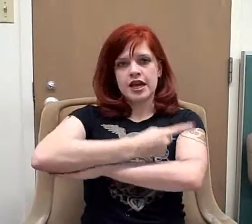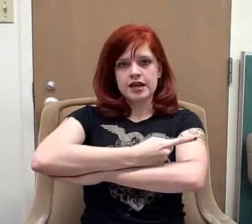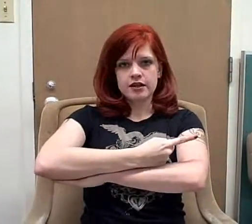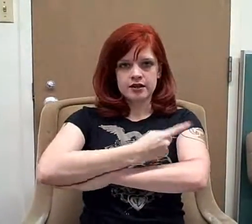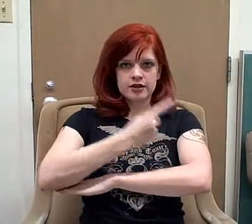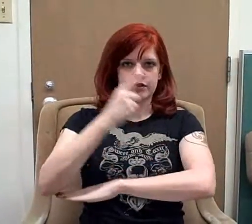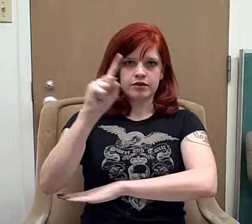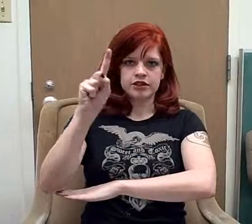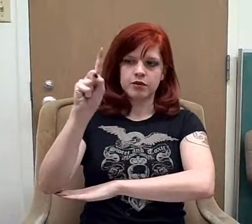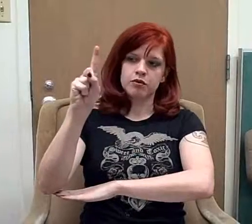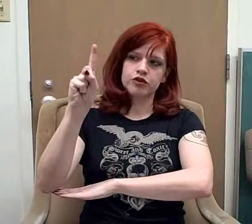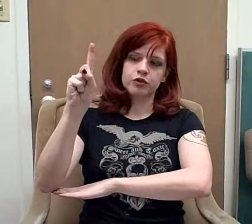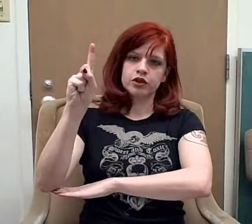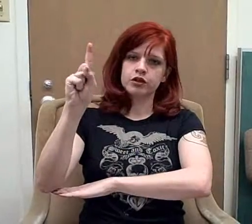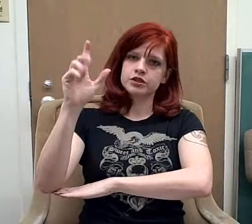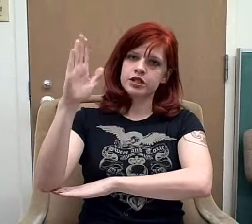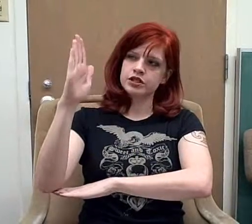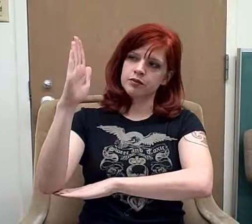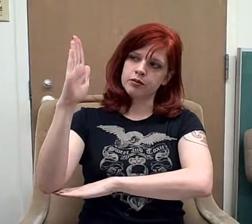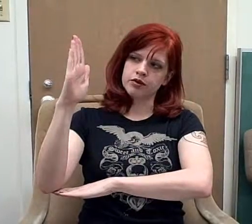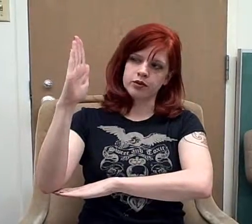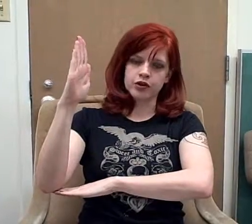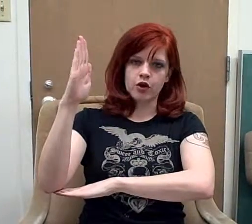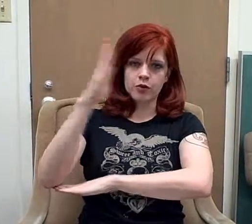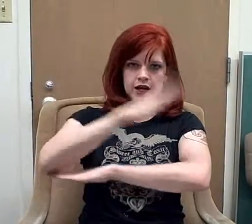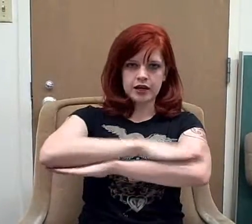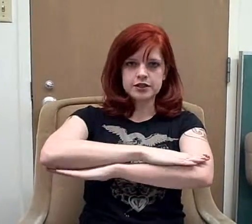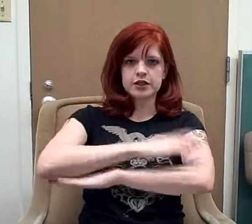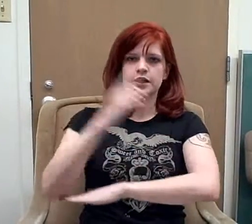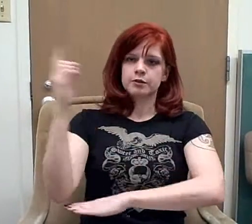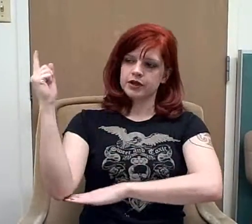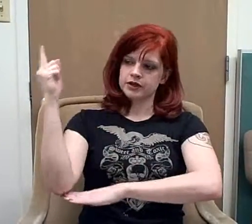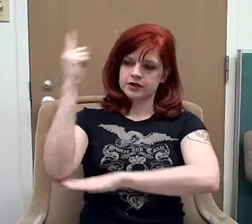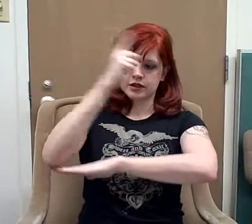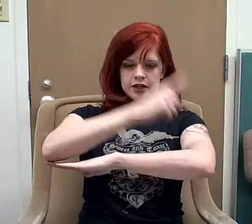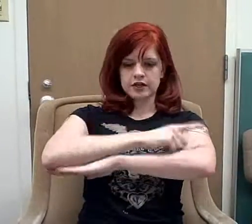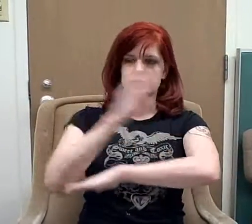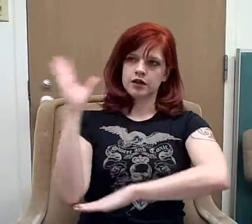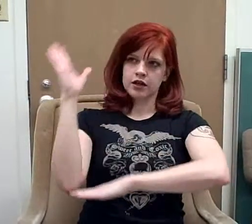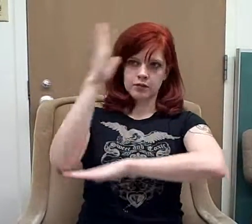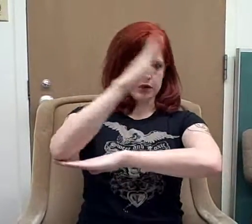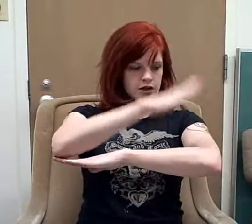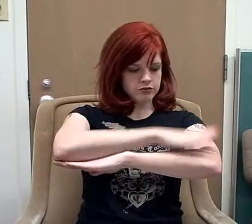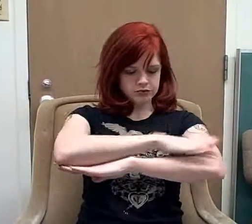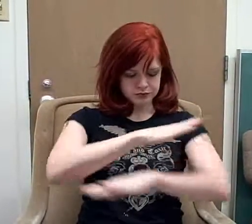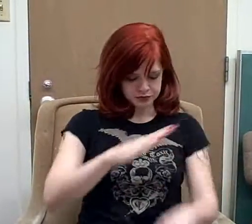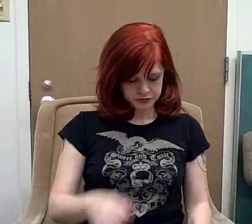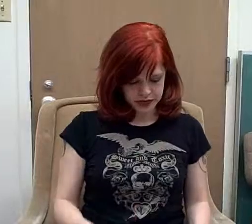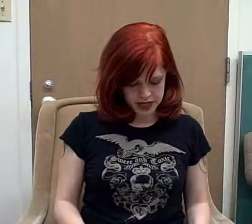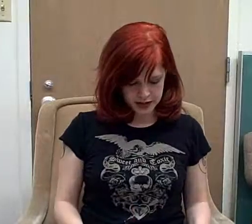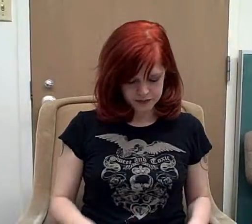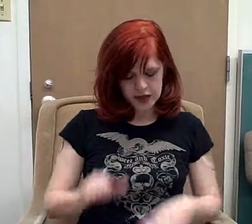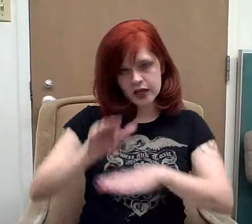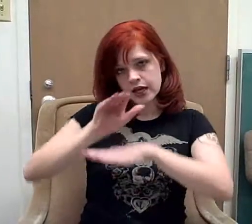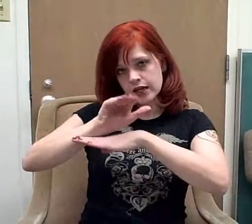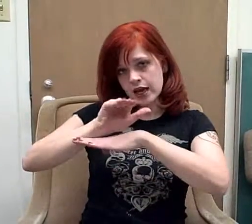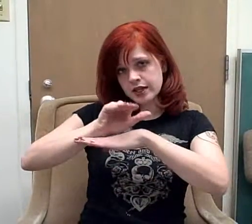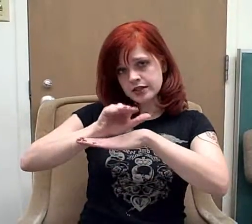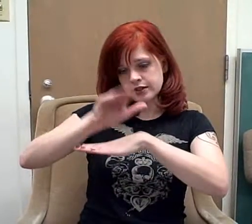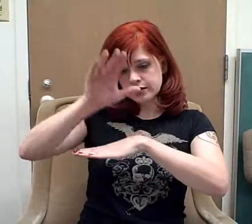Day, some people do it with a closed D, some people do it with an open hand, but this is like the sun coming down. Day. Night,